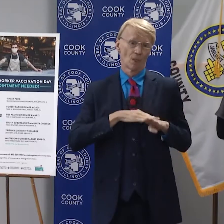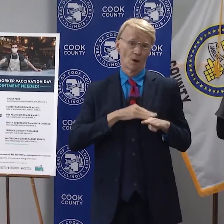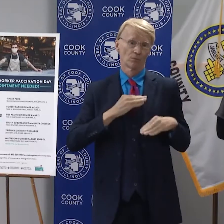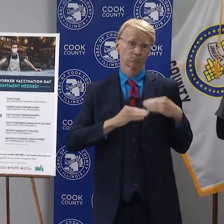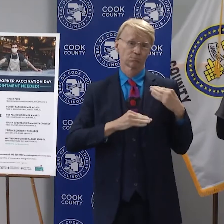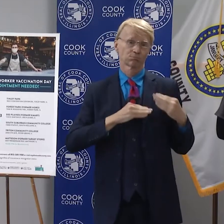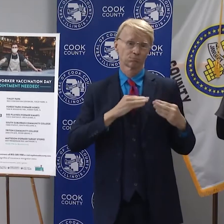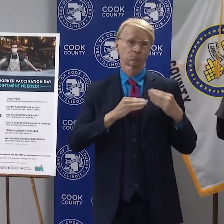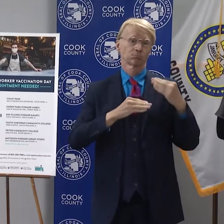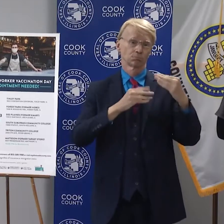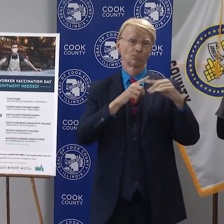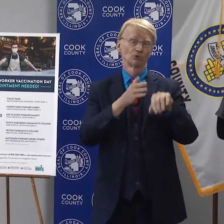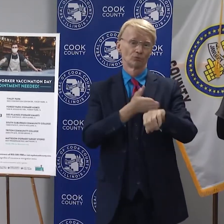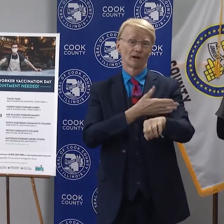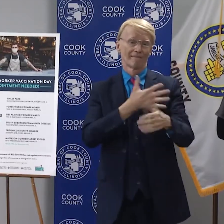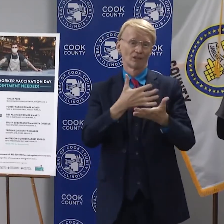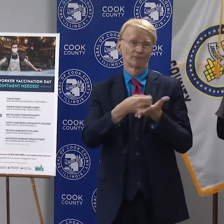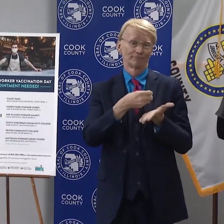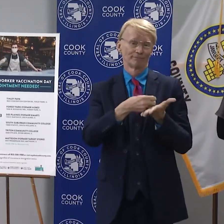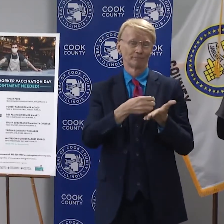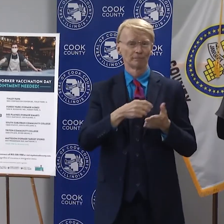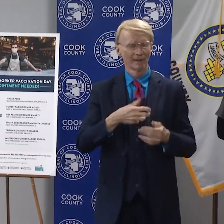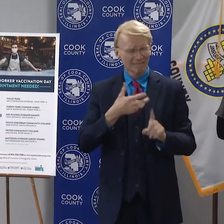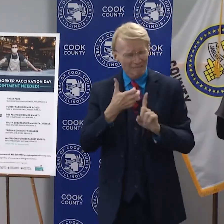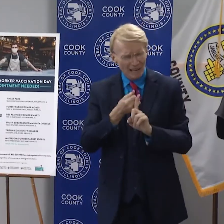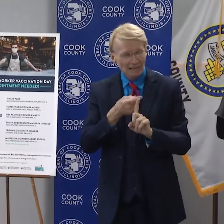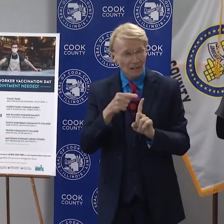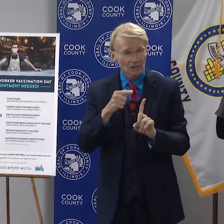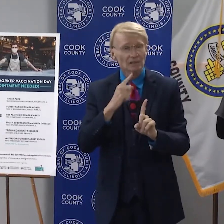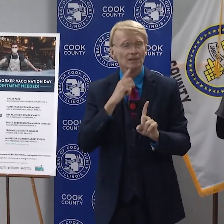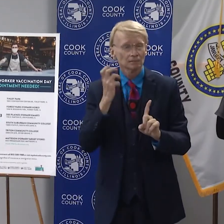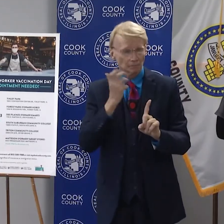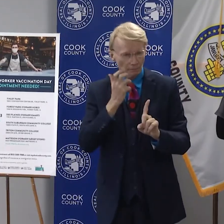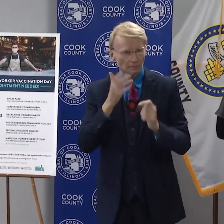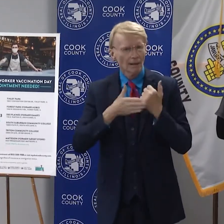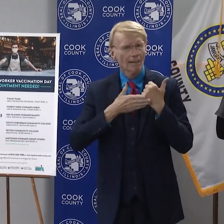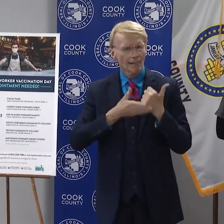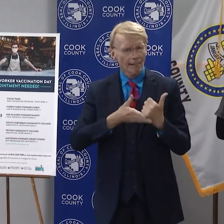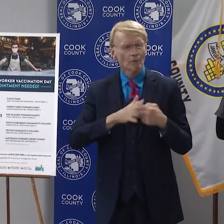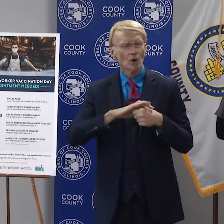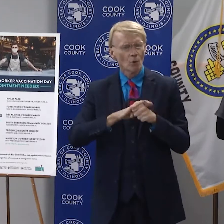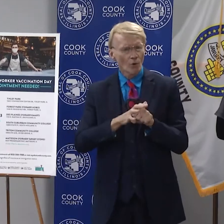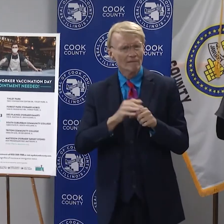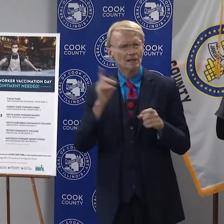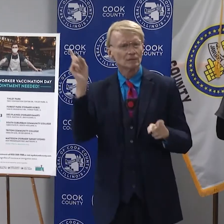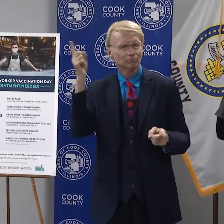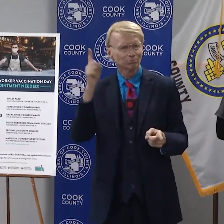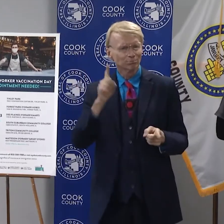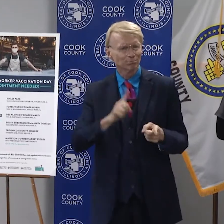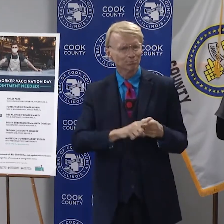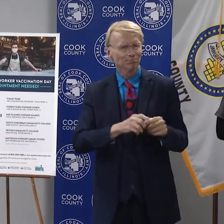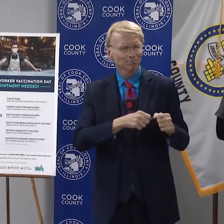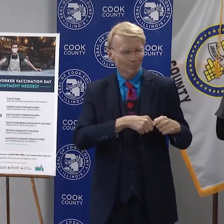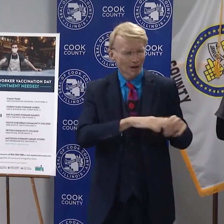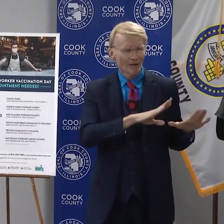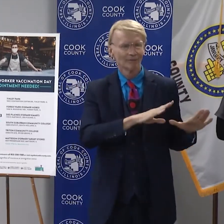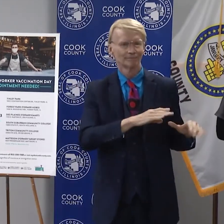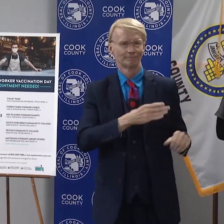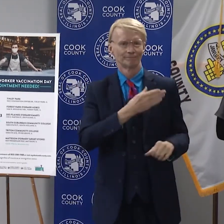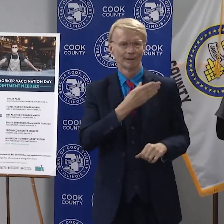recover. Vaccinations are absolutely crucial to help drive our COVID numbers back down and